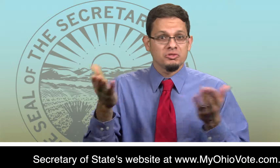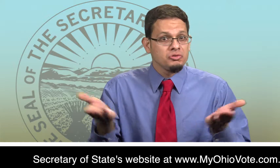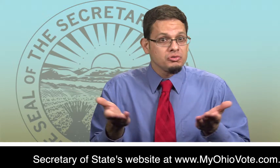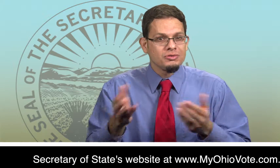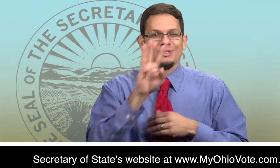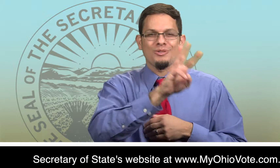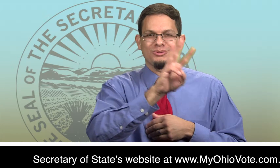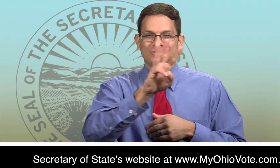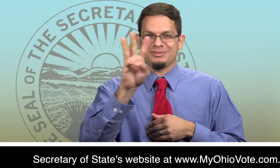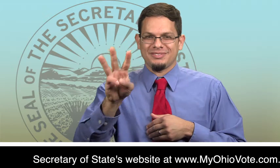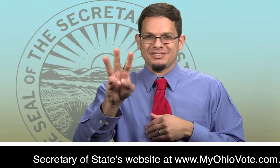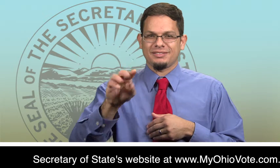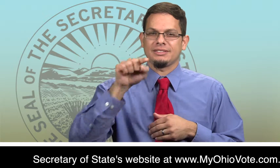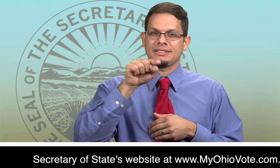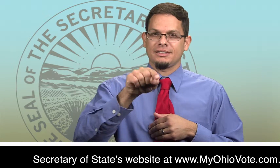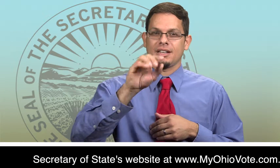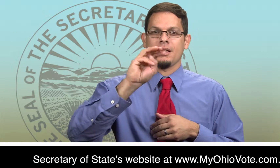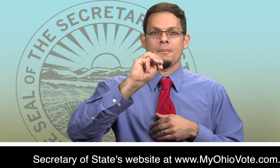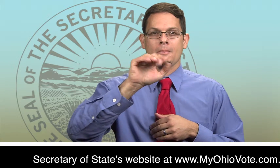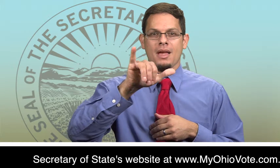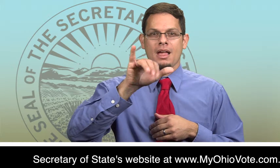State's website at